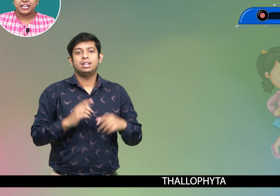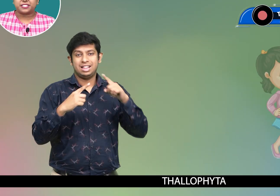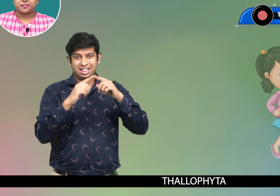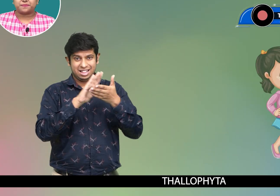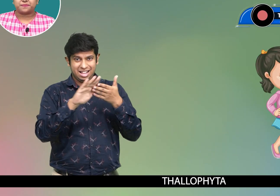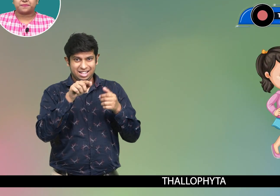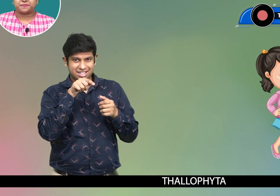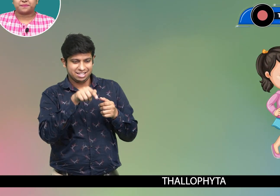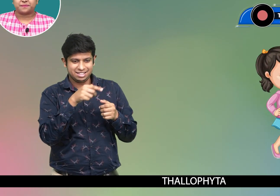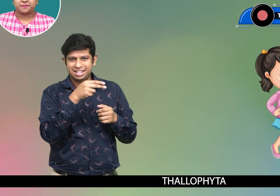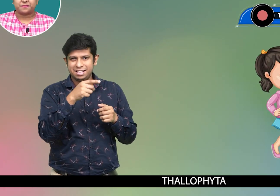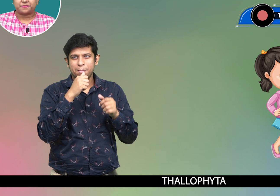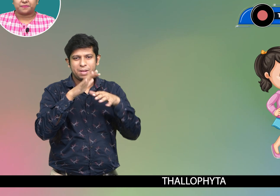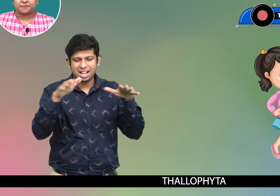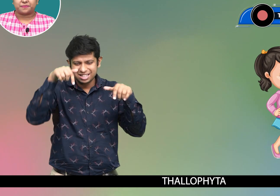Thallophyta.